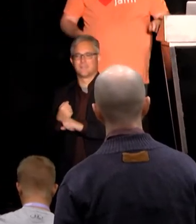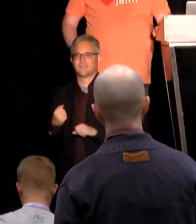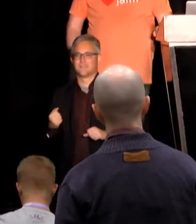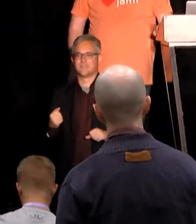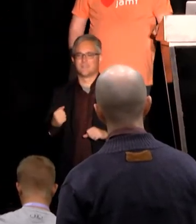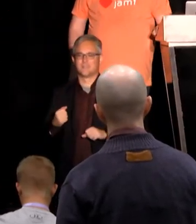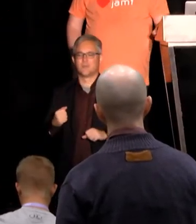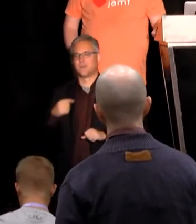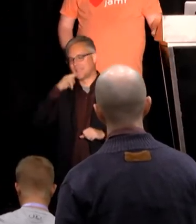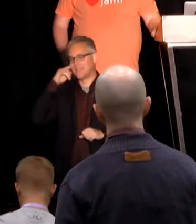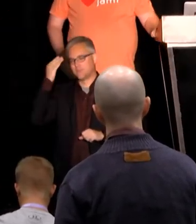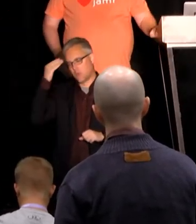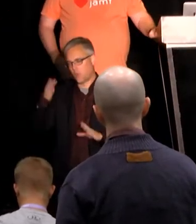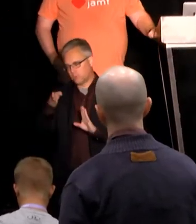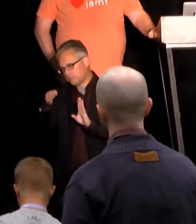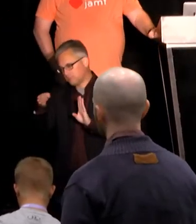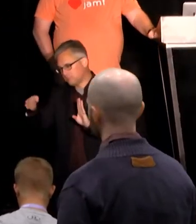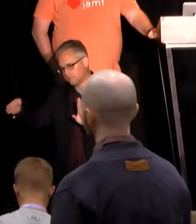plug them in there.